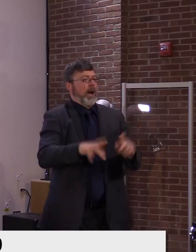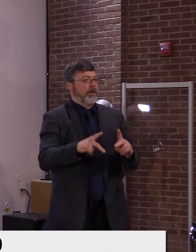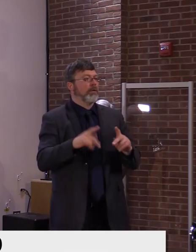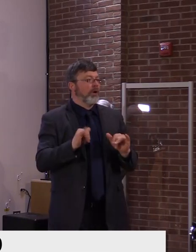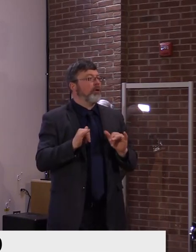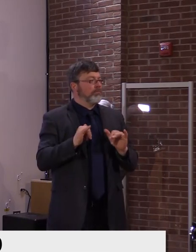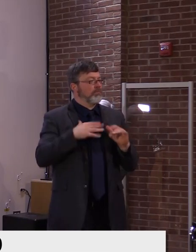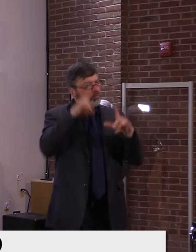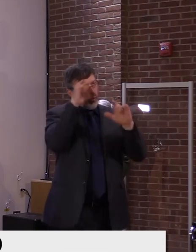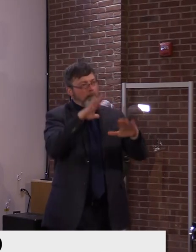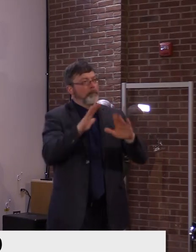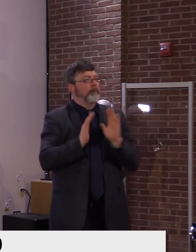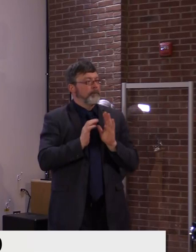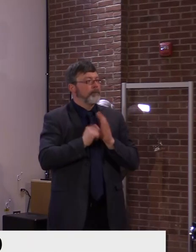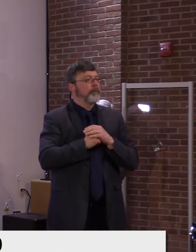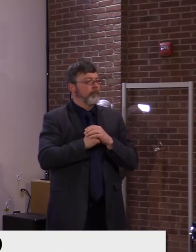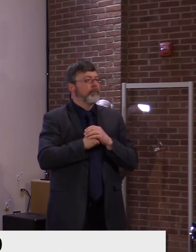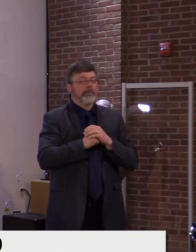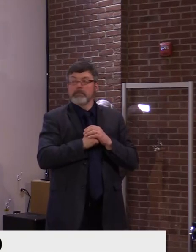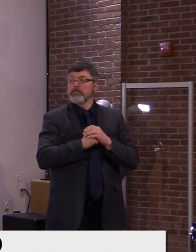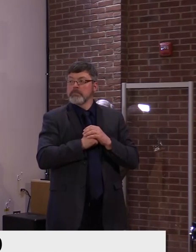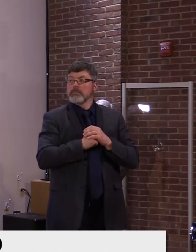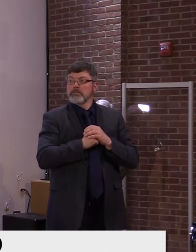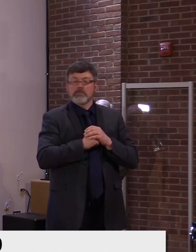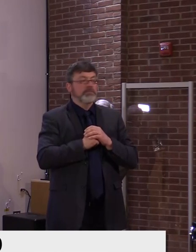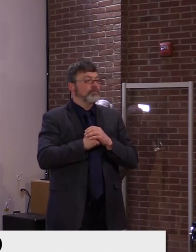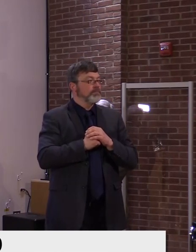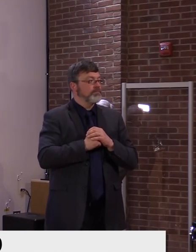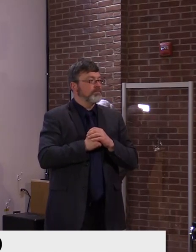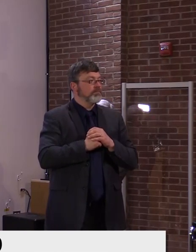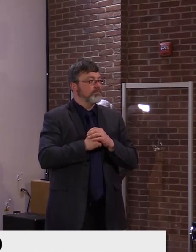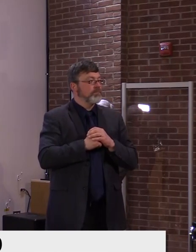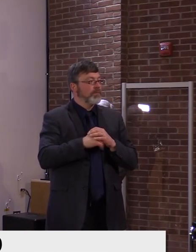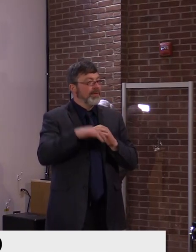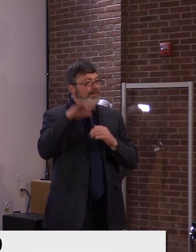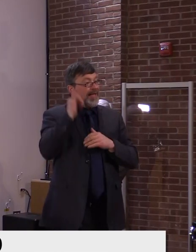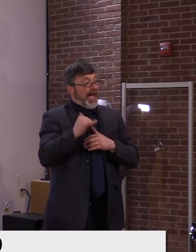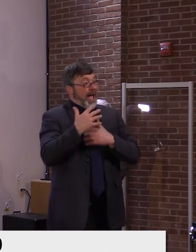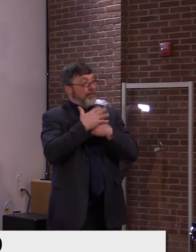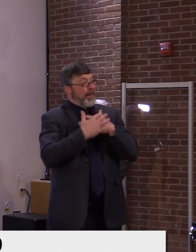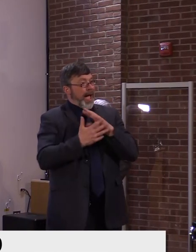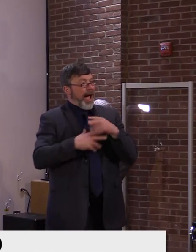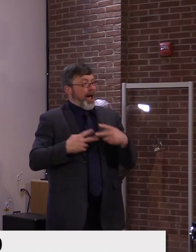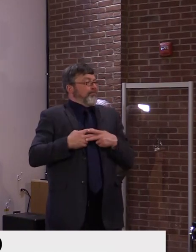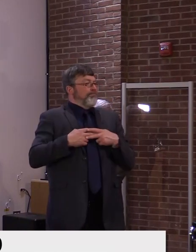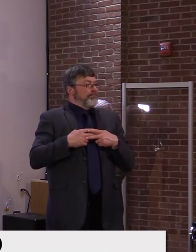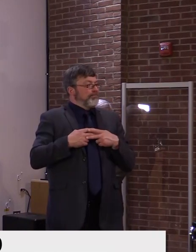the normal treatment of blood clots isn't recommended for this